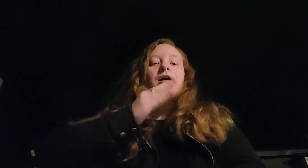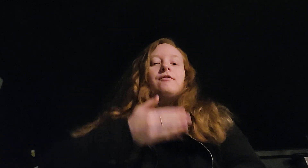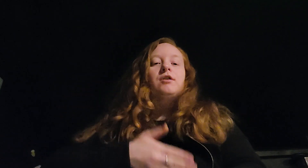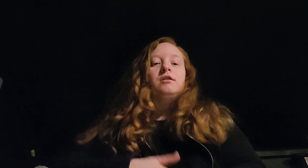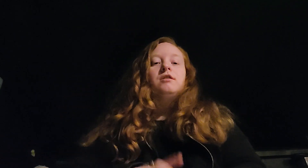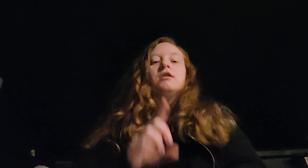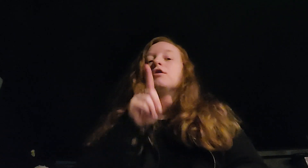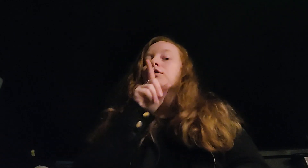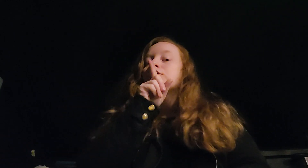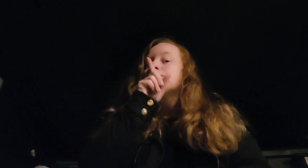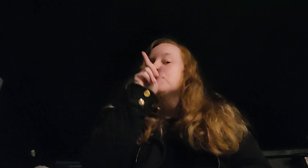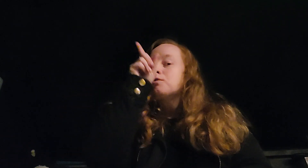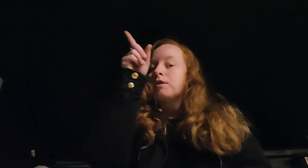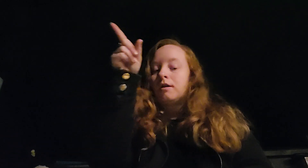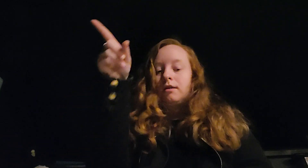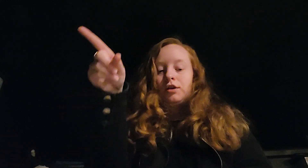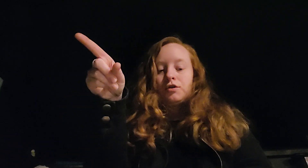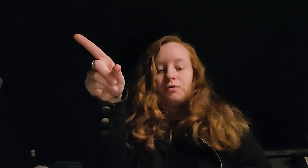never sure, like true.